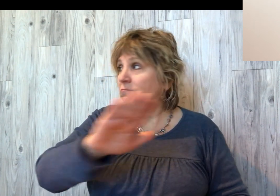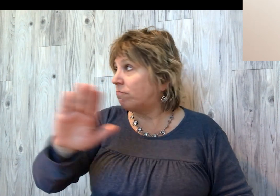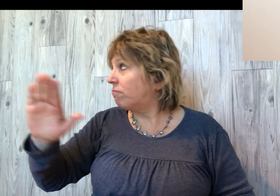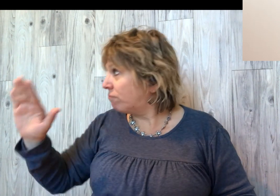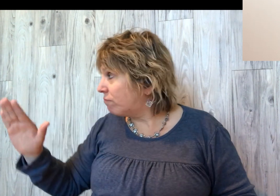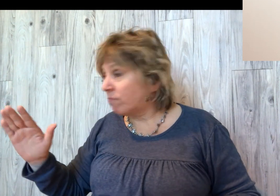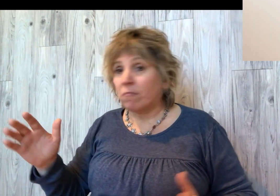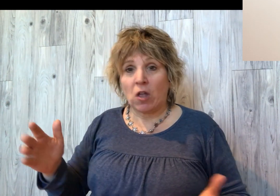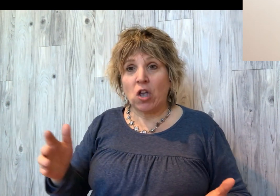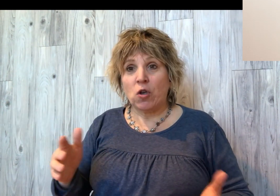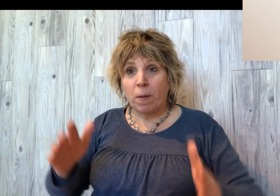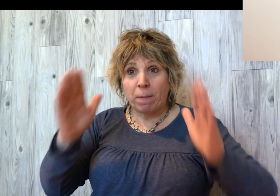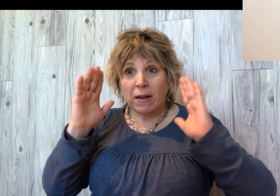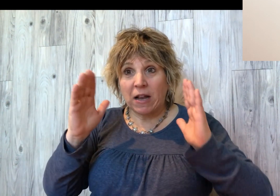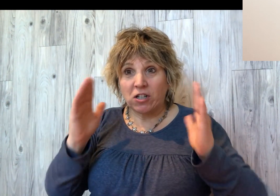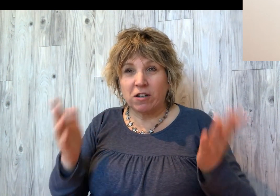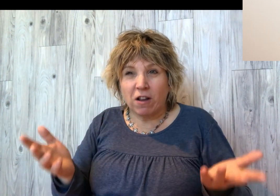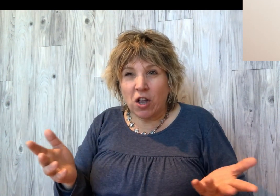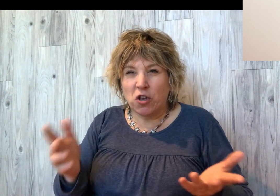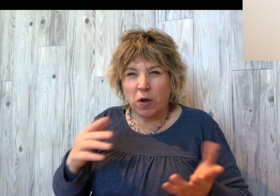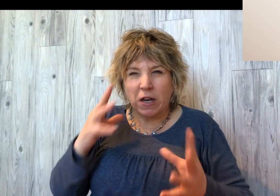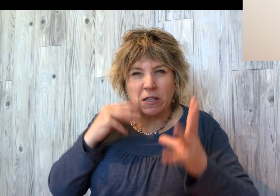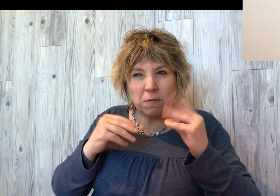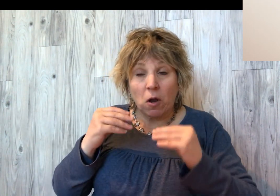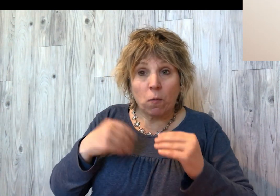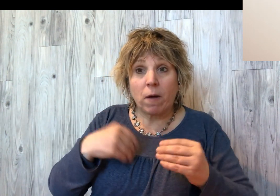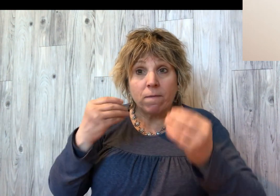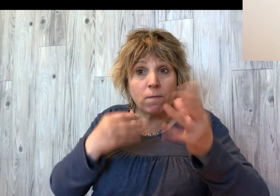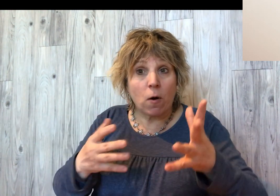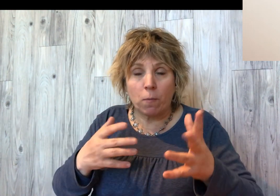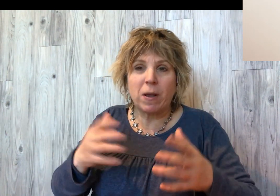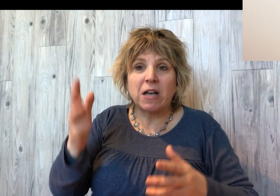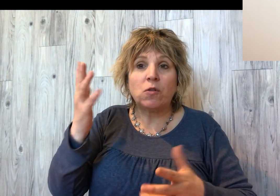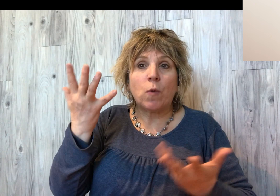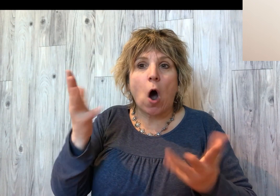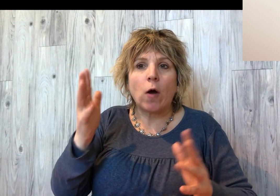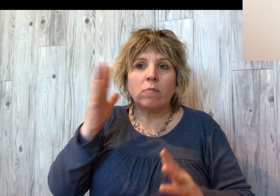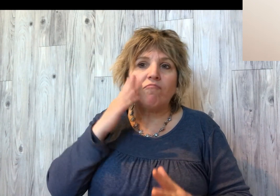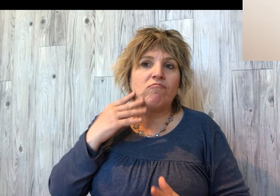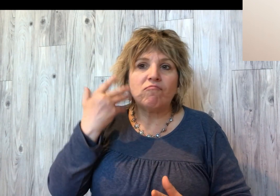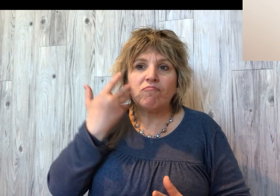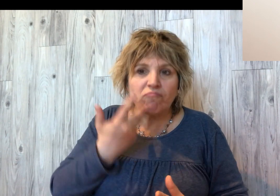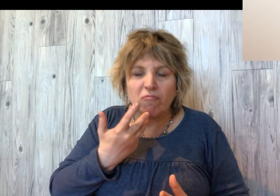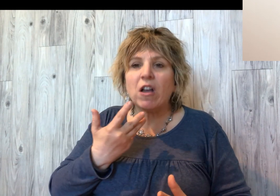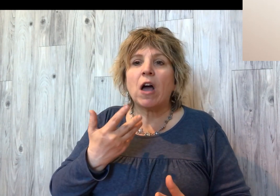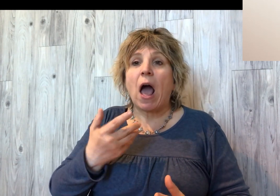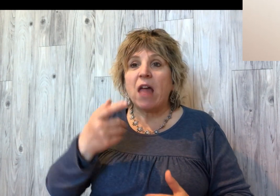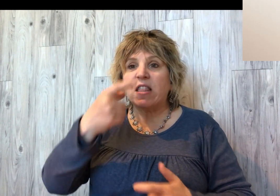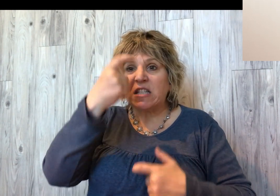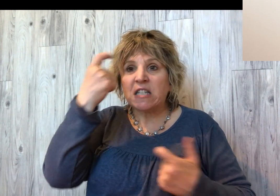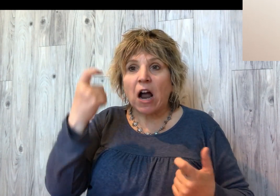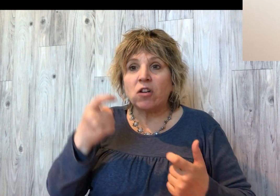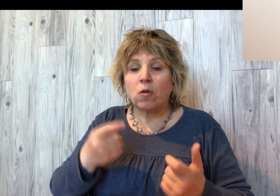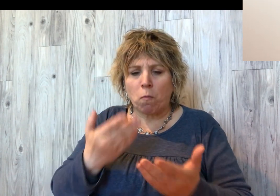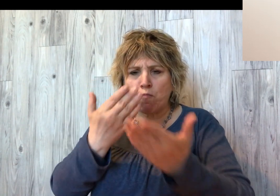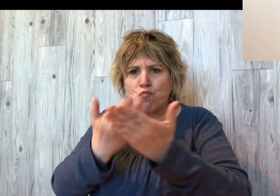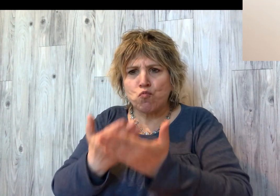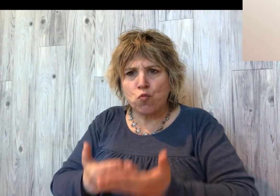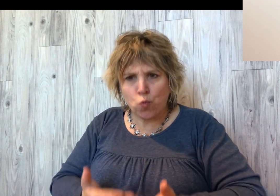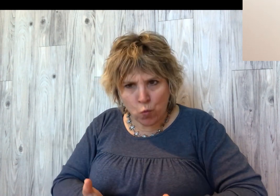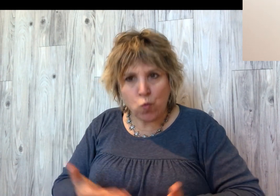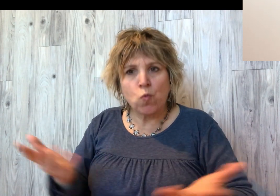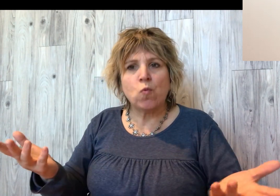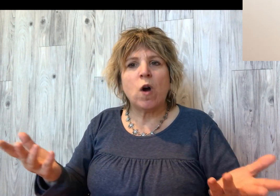to us. Listen to us who are older, who've experienced more. We can let you know because we've lived it. We've got the scars to prove it. You're going to do